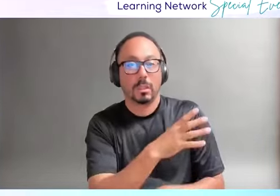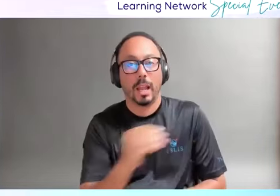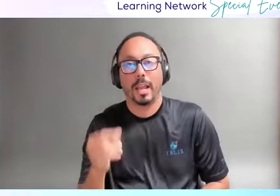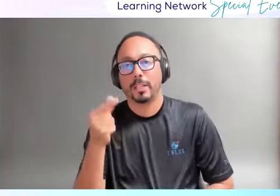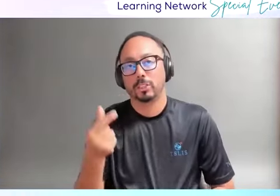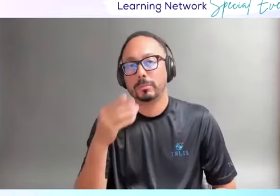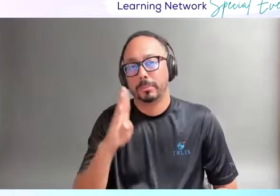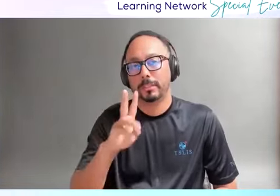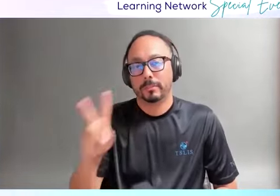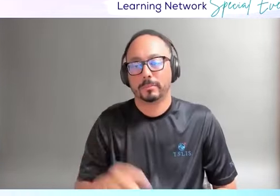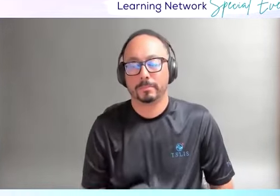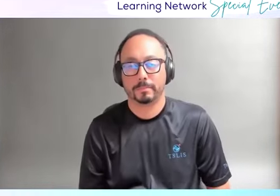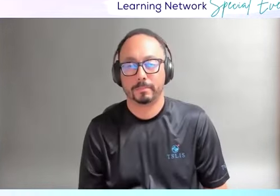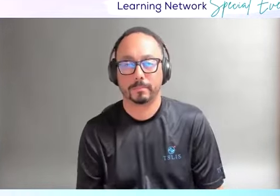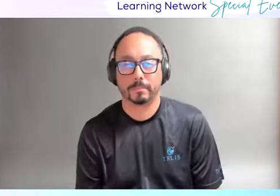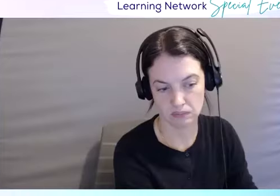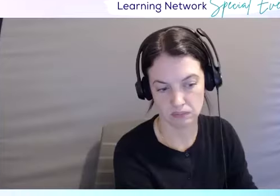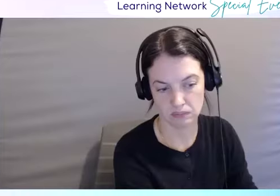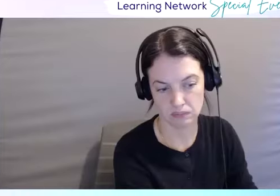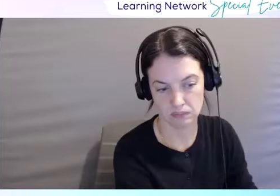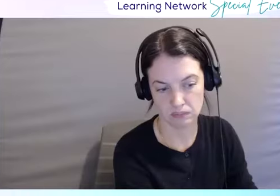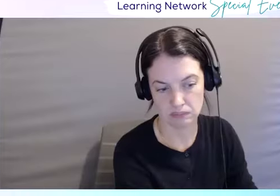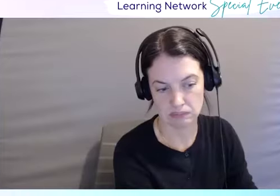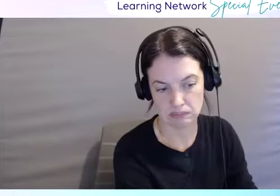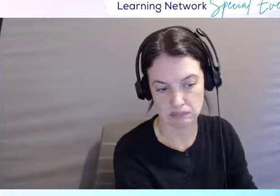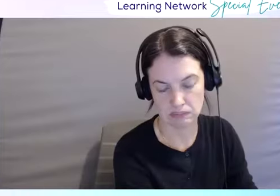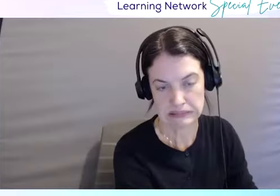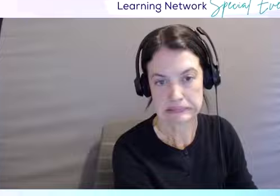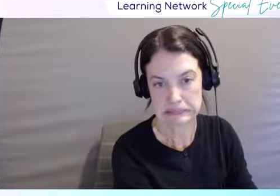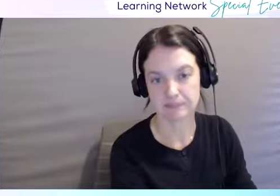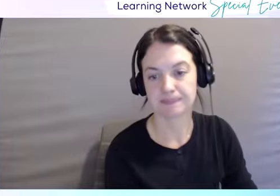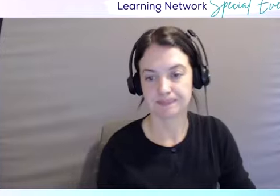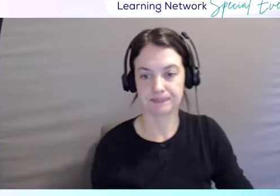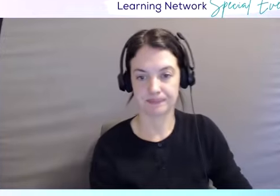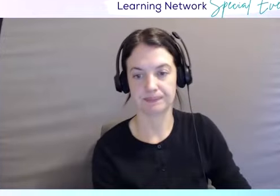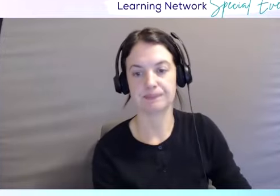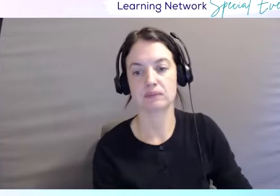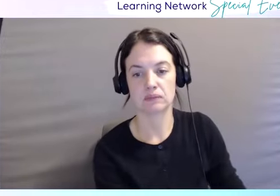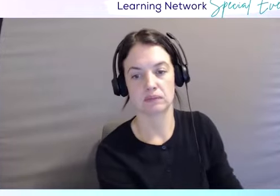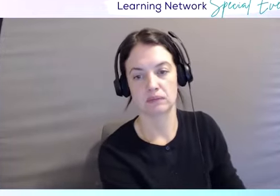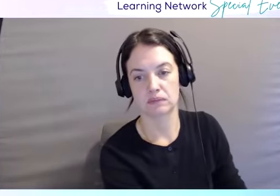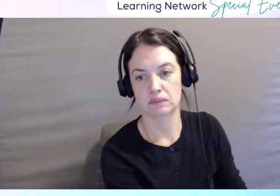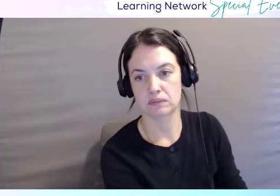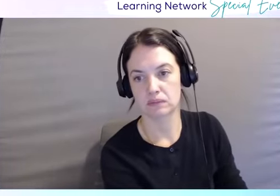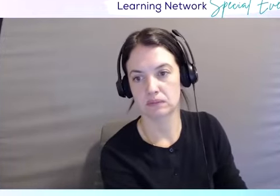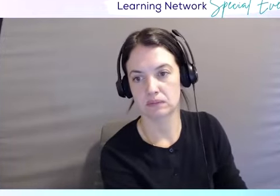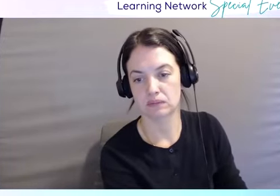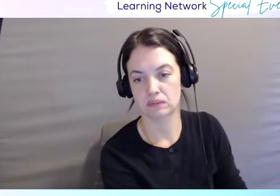GBV. My original work, bringing the two issues together, was focused on smoking tobacco